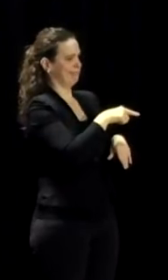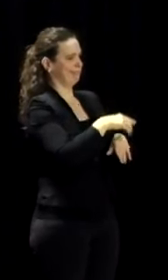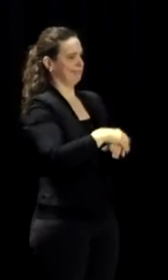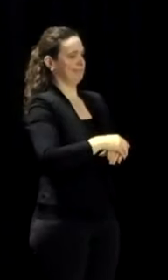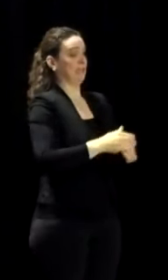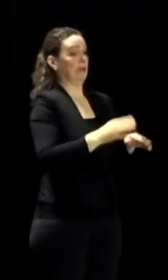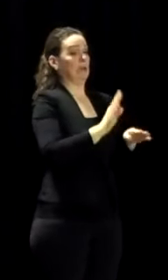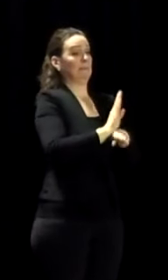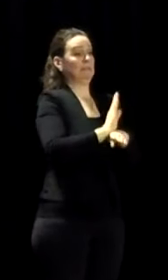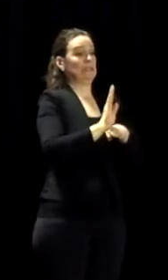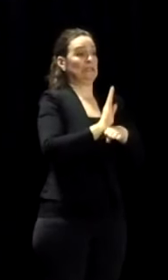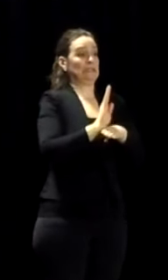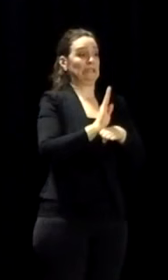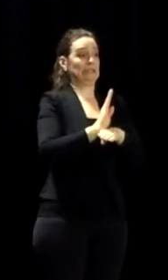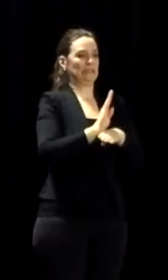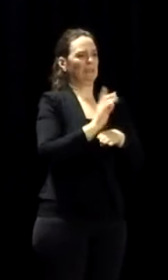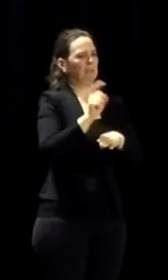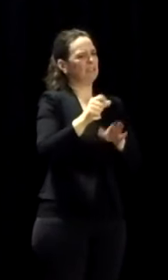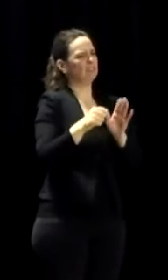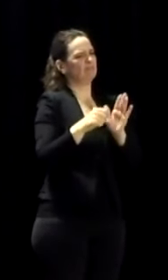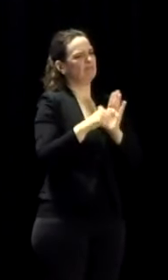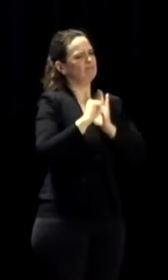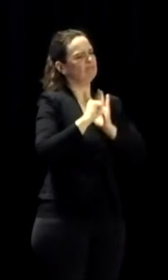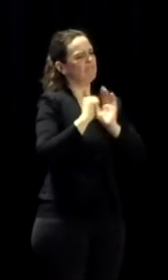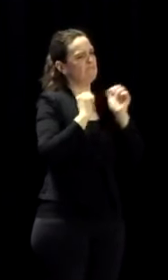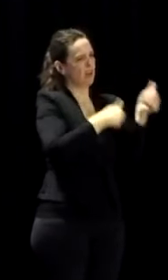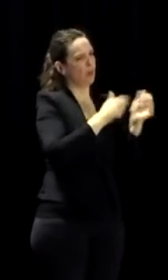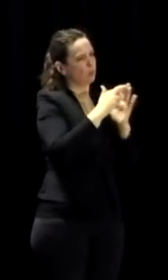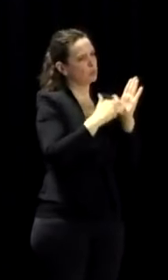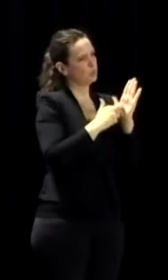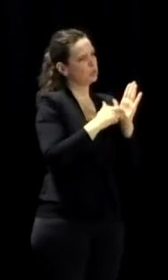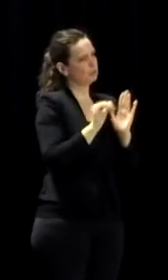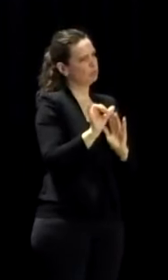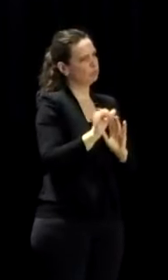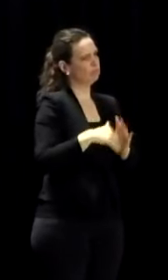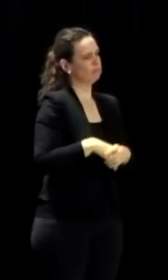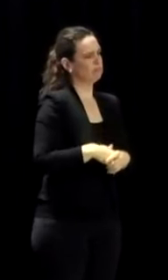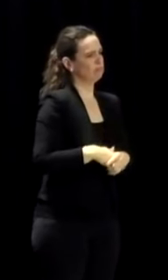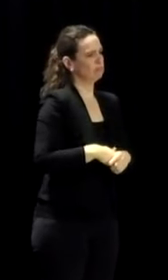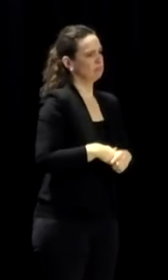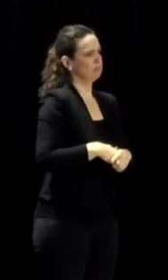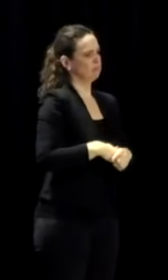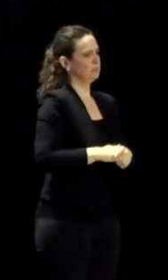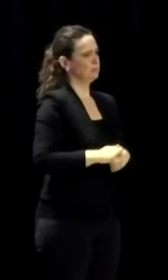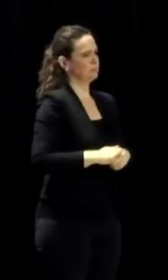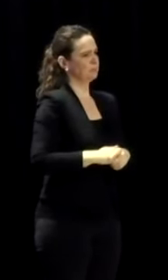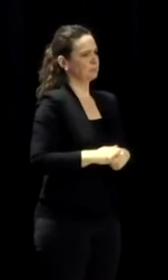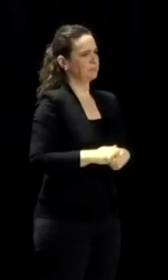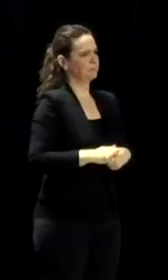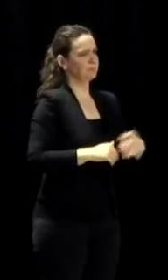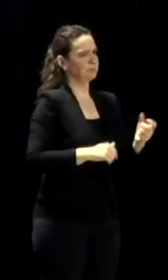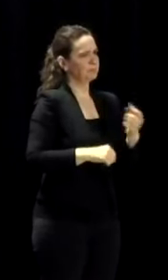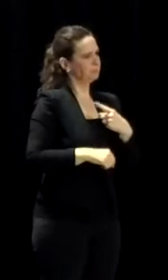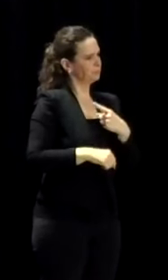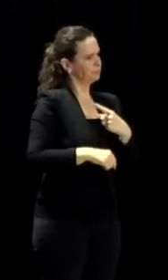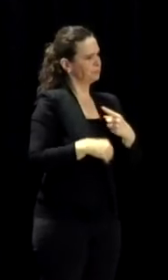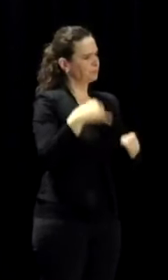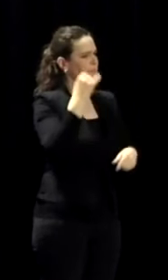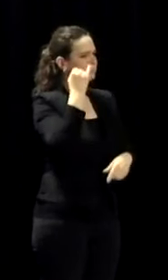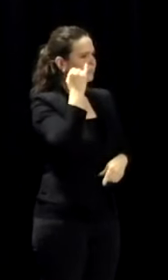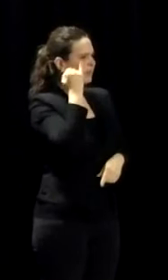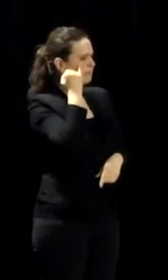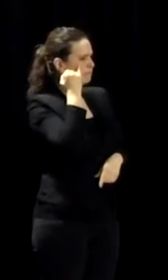before any further action is taken. Have you had to make any referrals of non-essential businesses that are open that shouldn't be at this time? We have